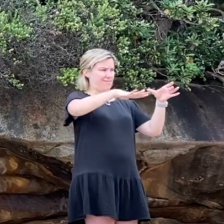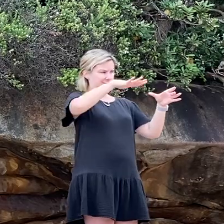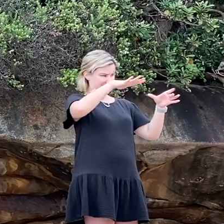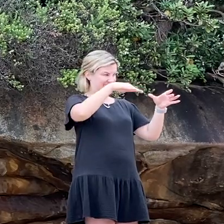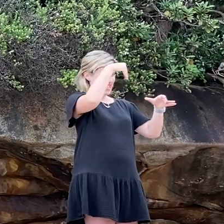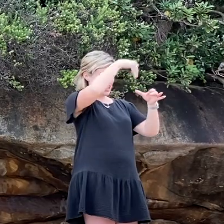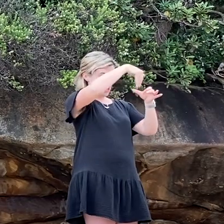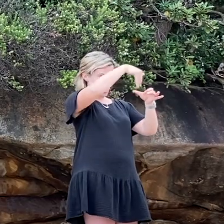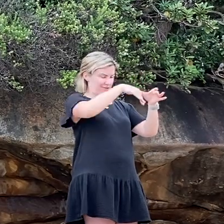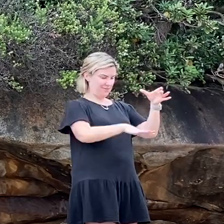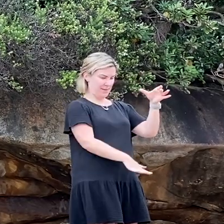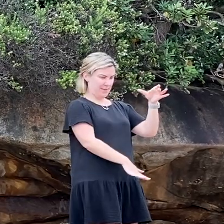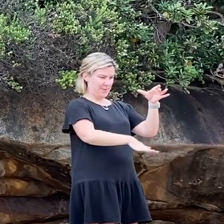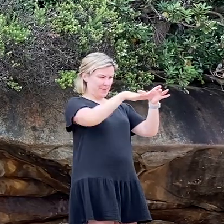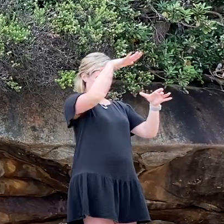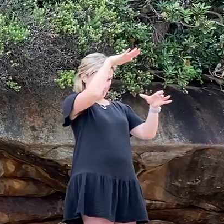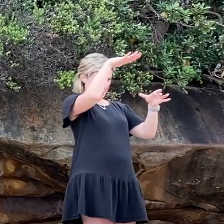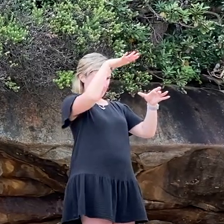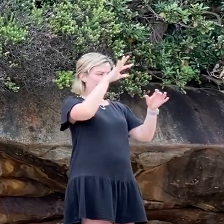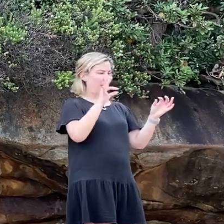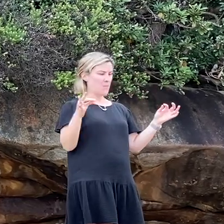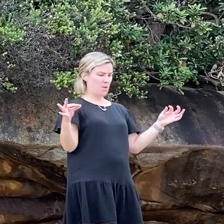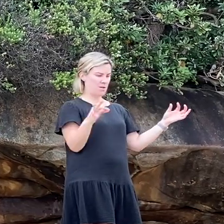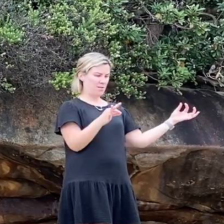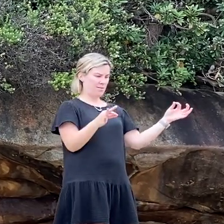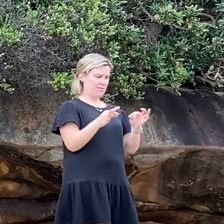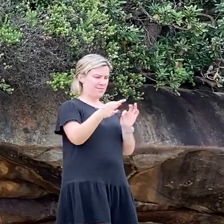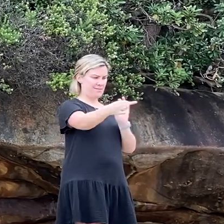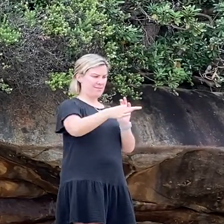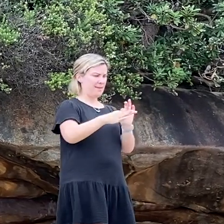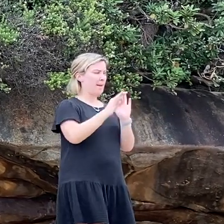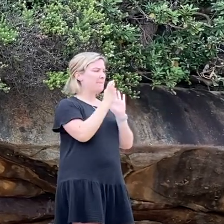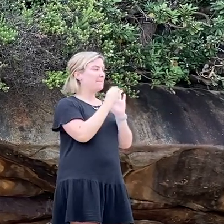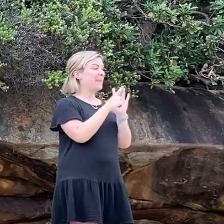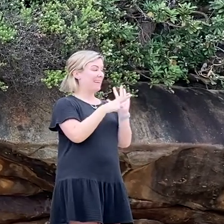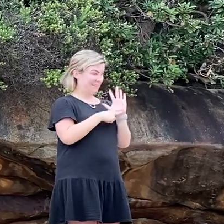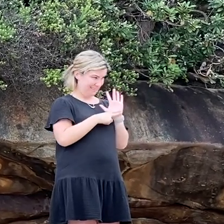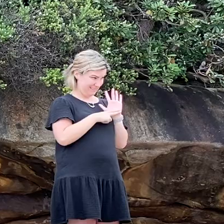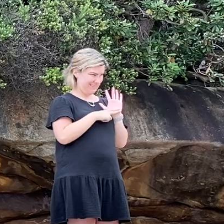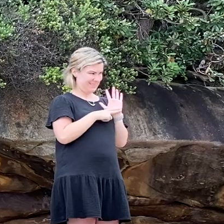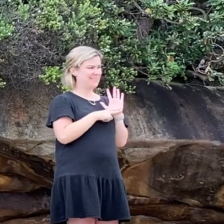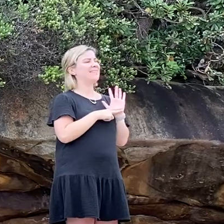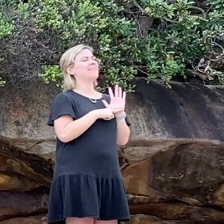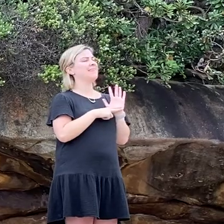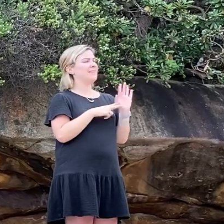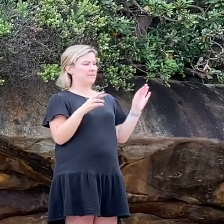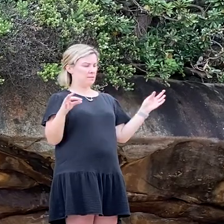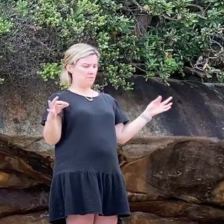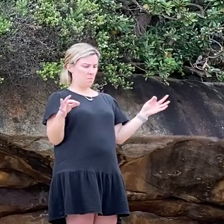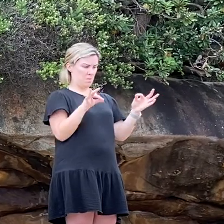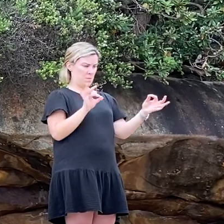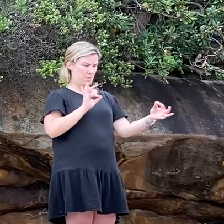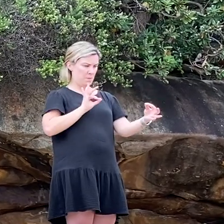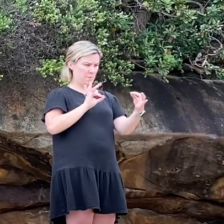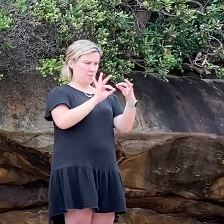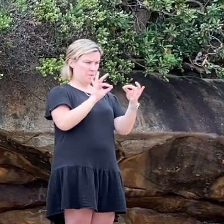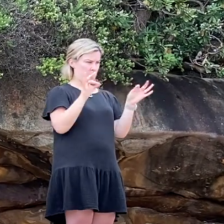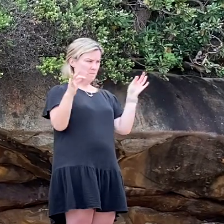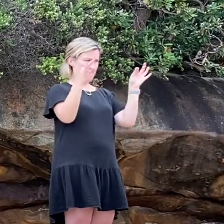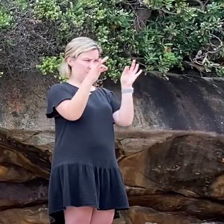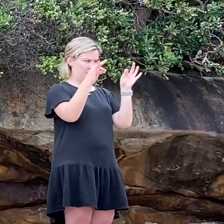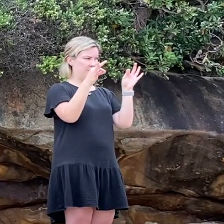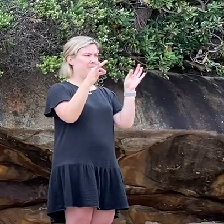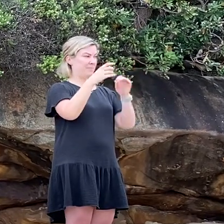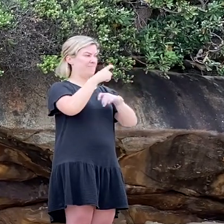inside, then they put pins into the wax, and on the outside they put the same brick substance on the outside, and it